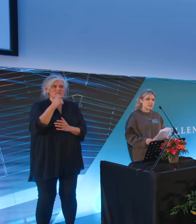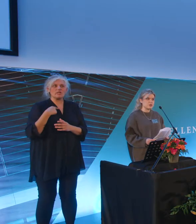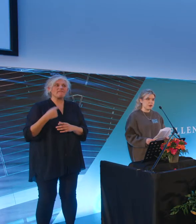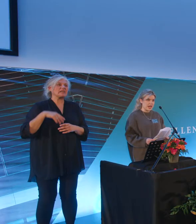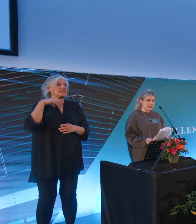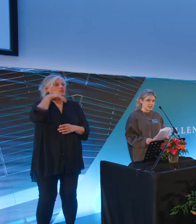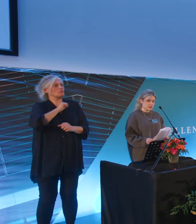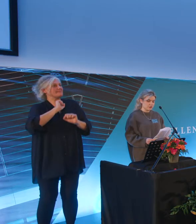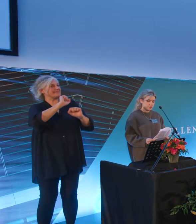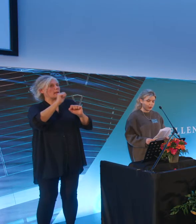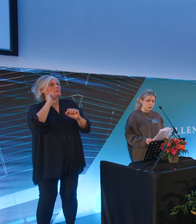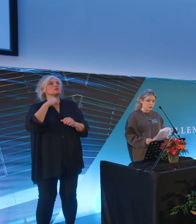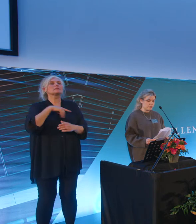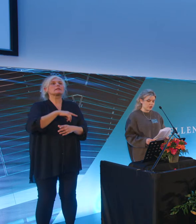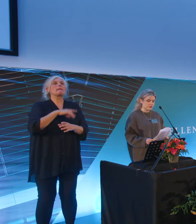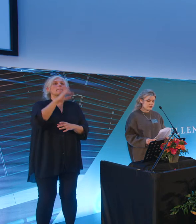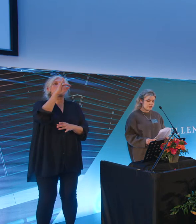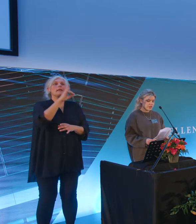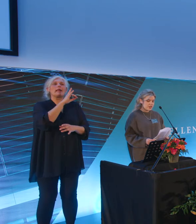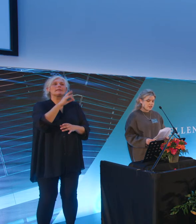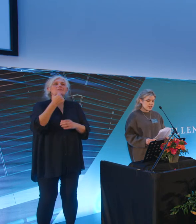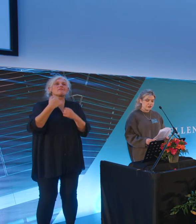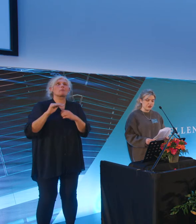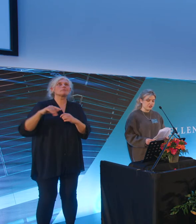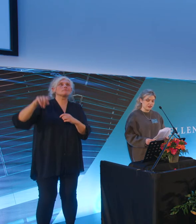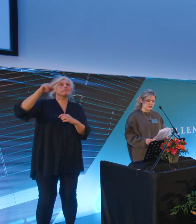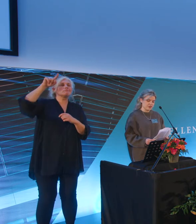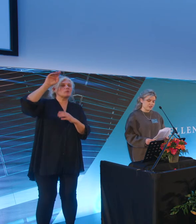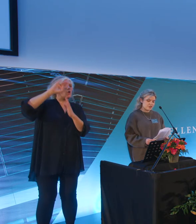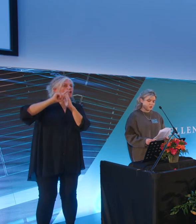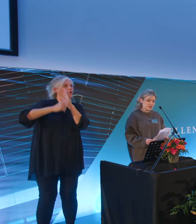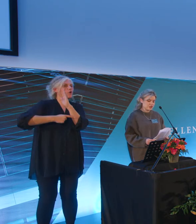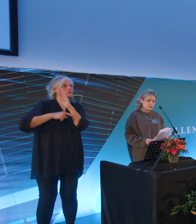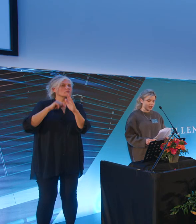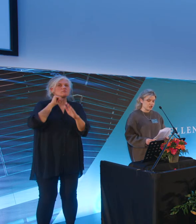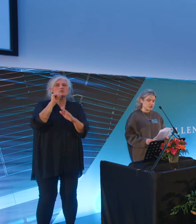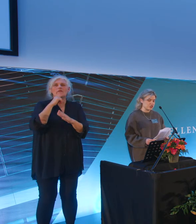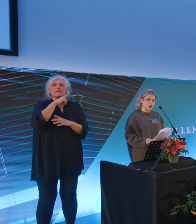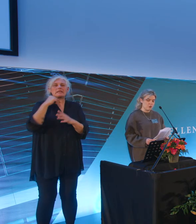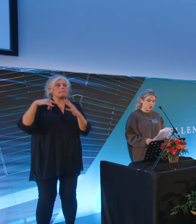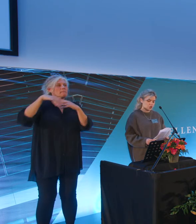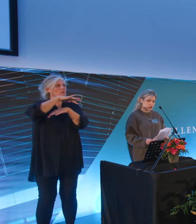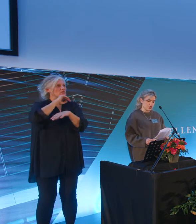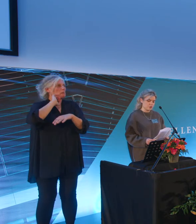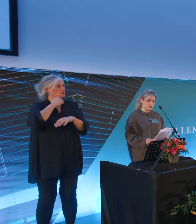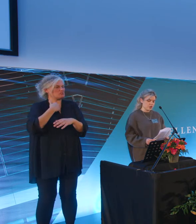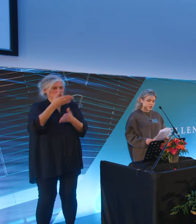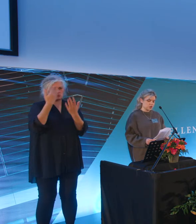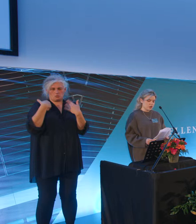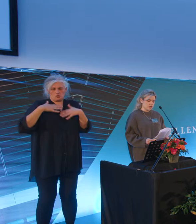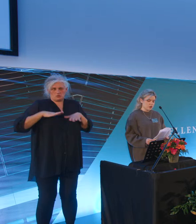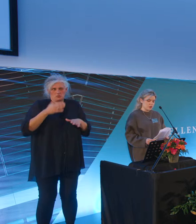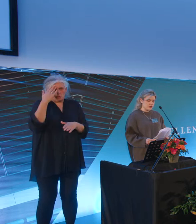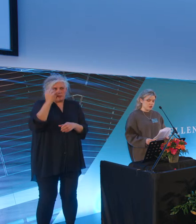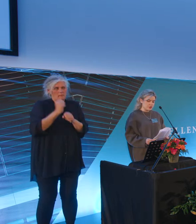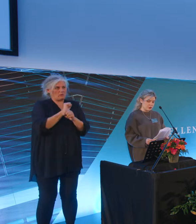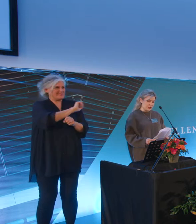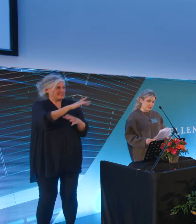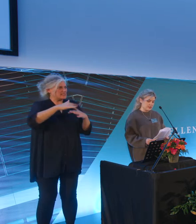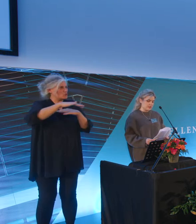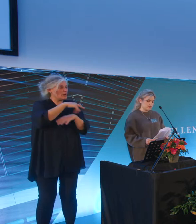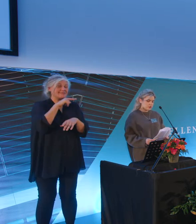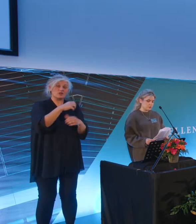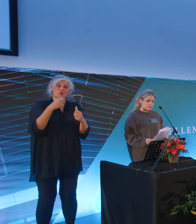granted because it's a blessing from the Lord above. Tell her nothing of their situation because she does not want to know, which is